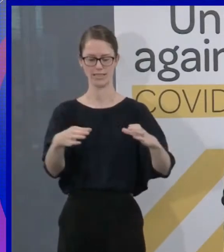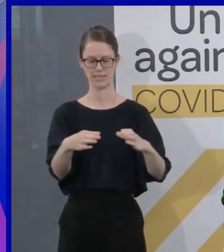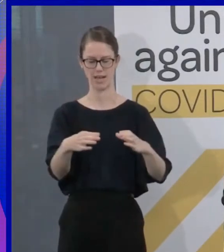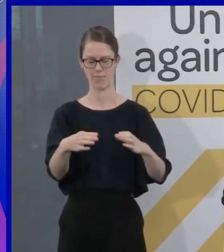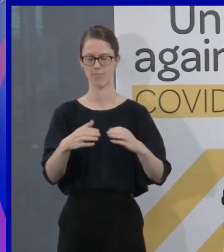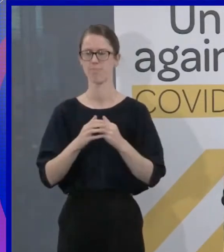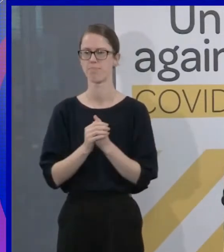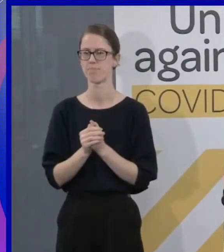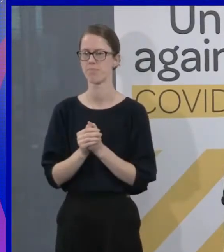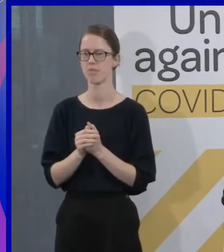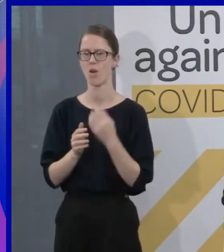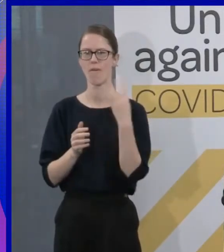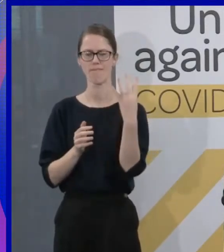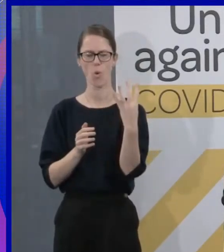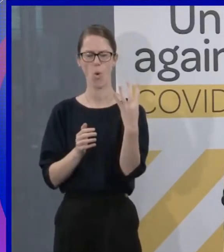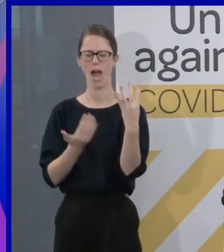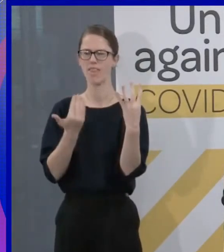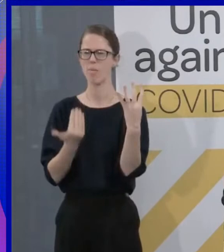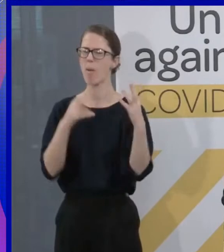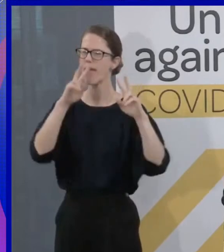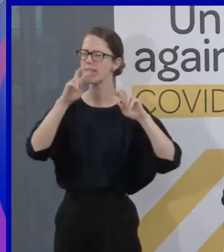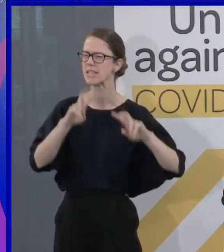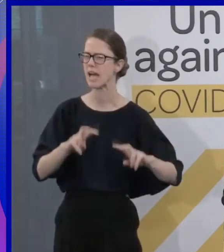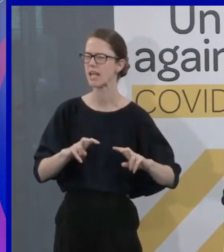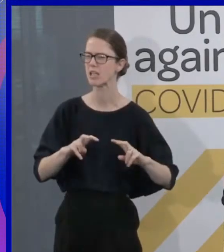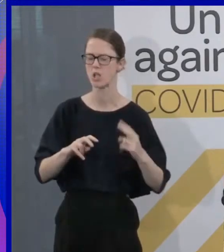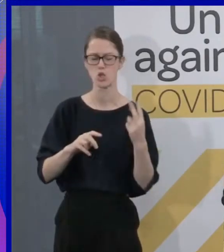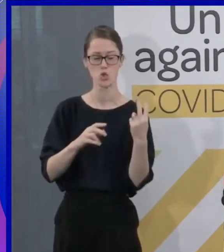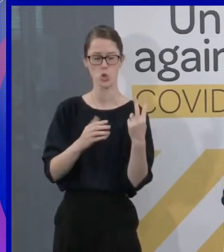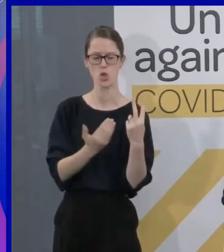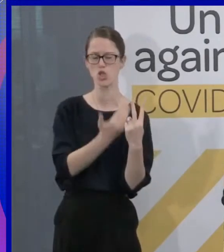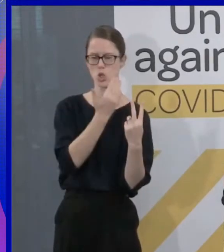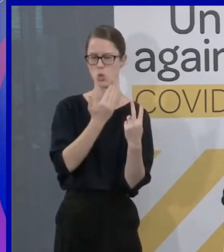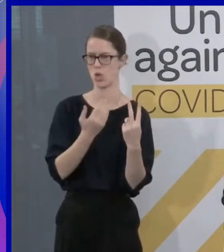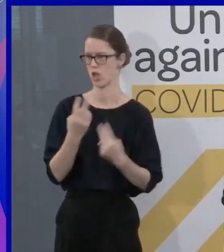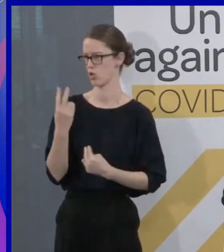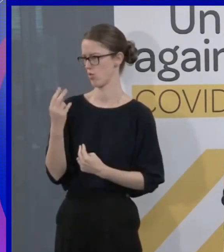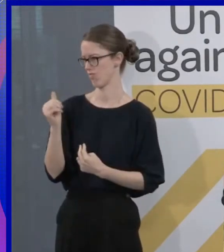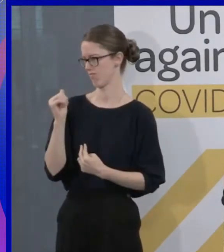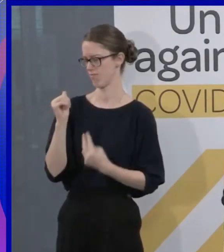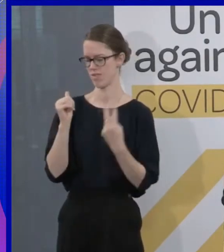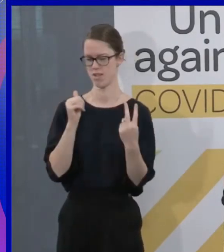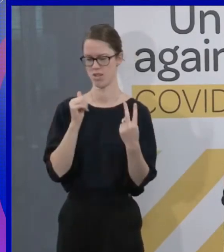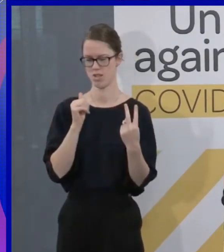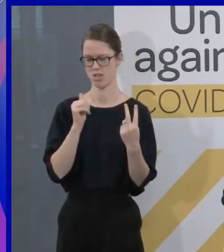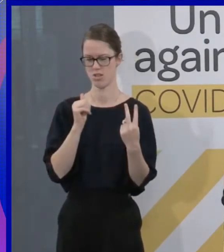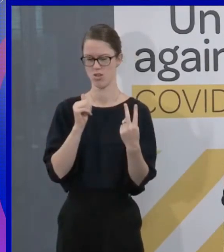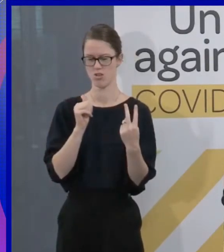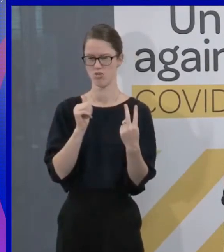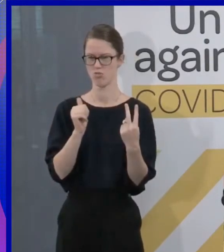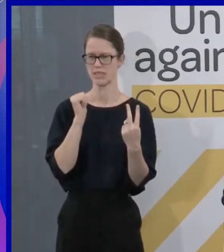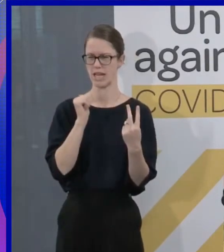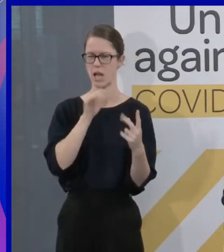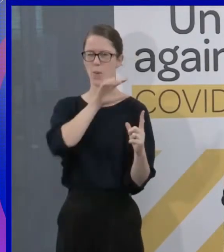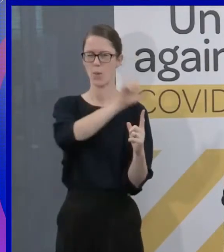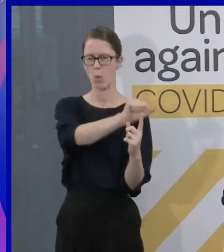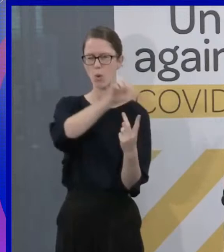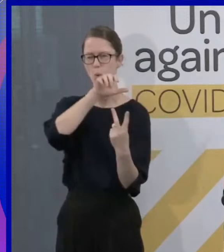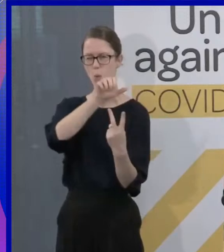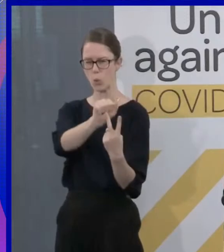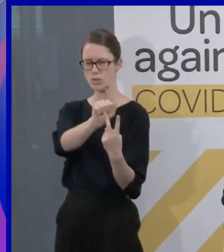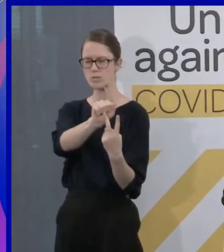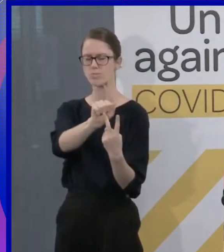4 cases that remain under investigation, including 2 of the new ones, which have arrived very recently into the database. Based